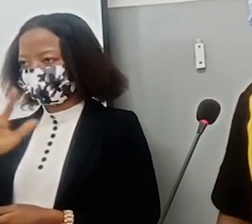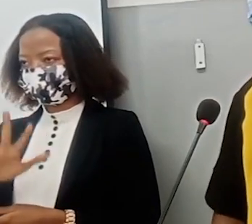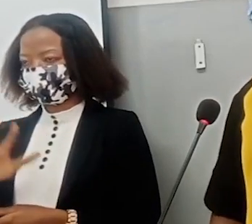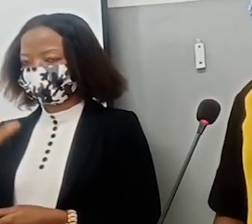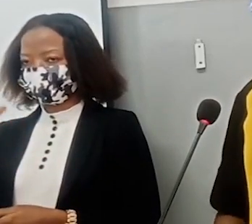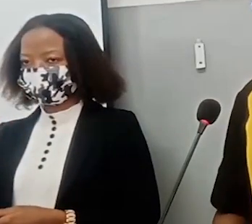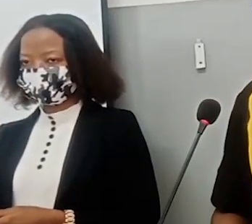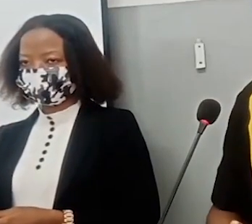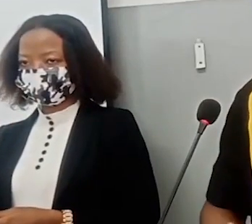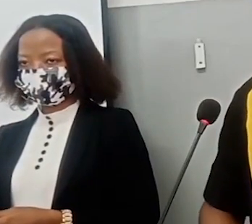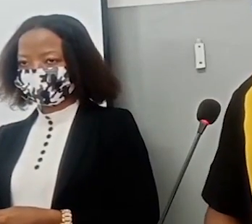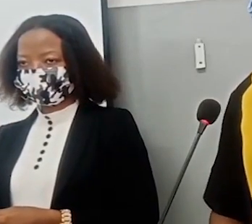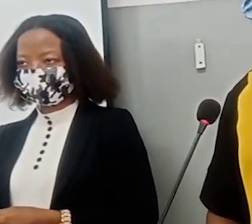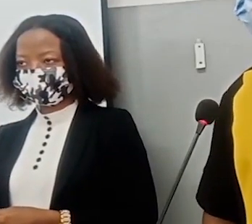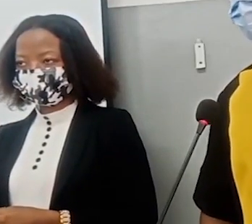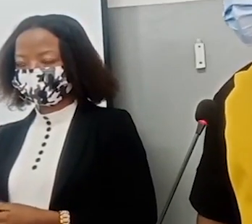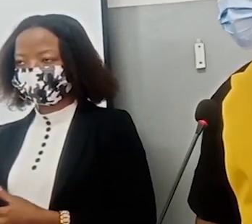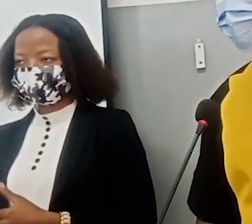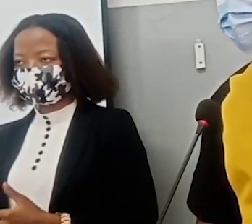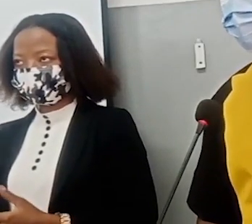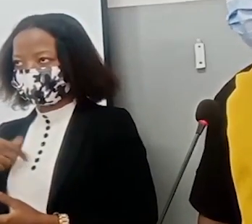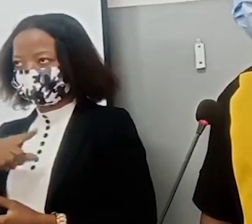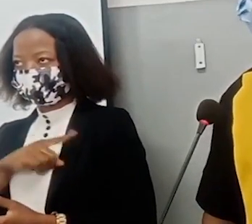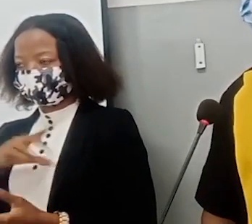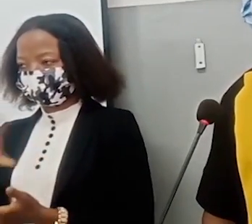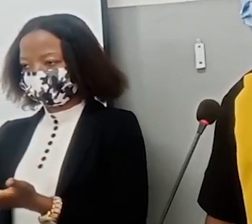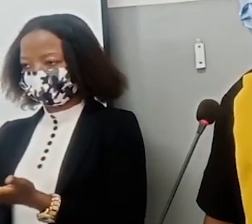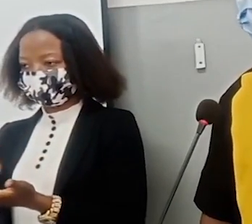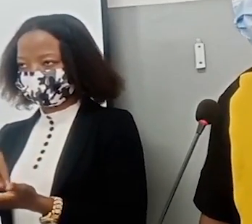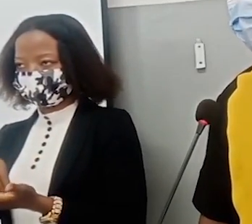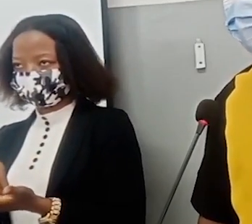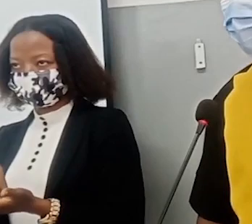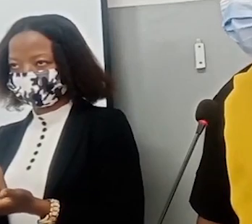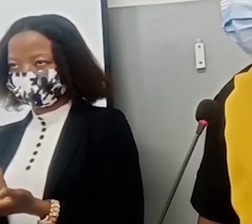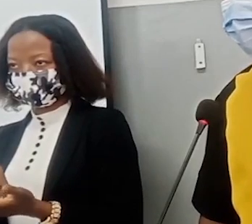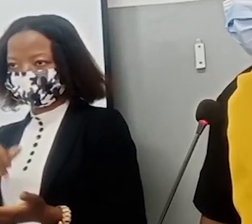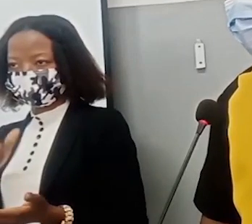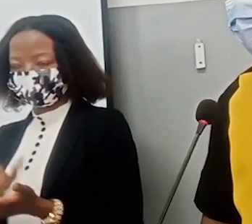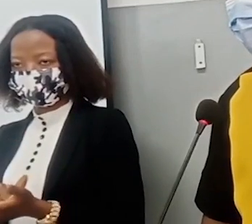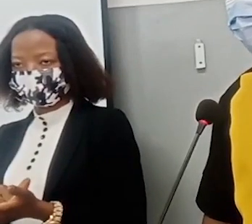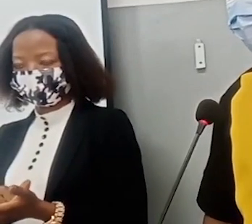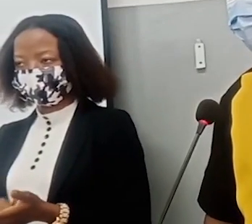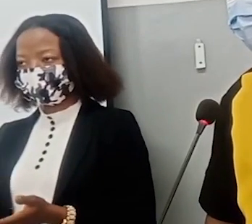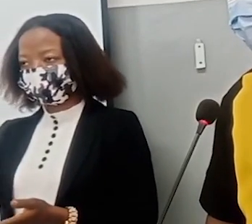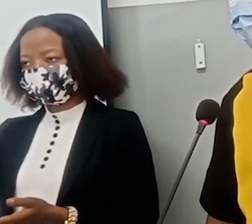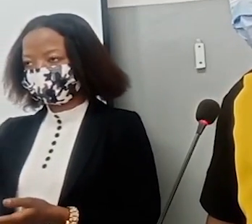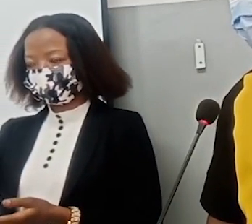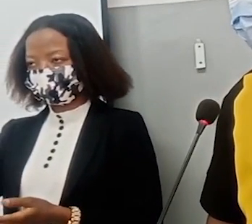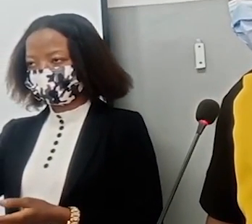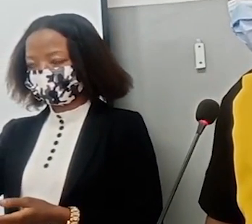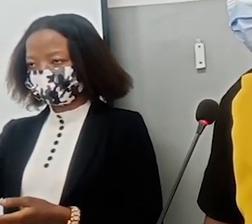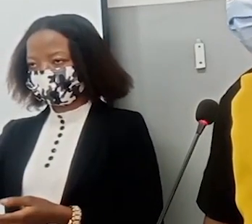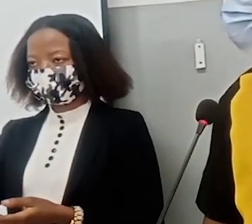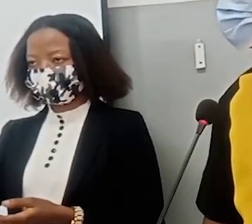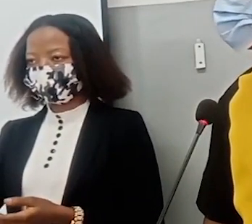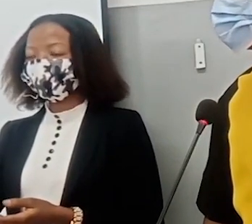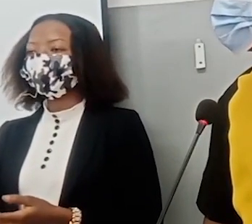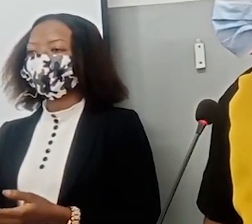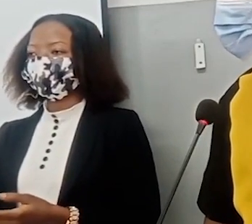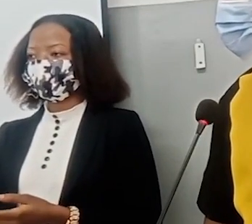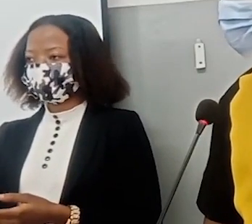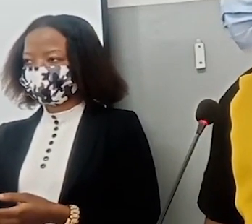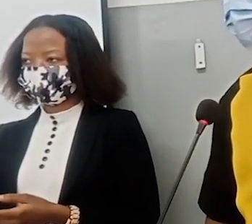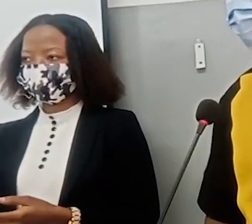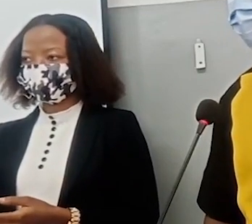list. We have received indication that at 4 a.m. on Monday, which I think